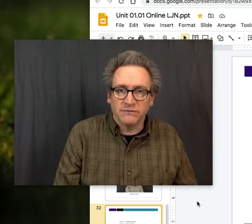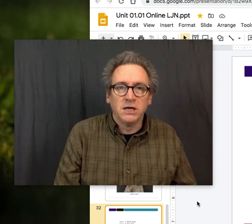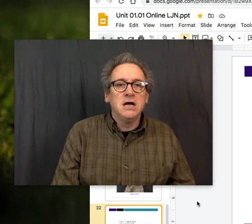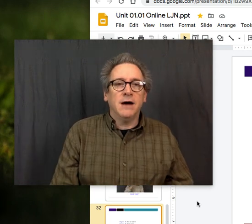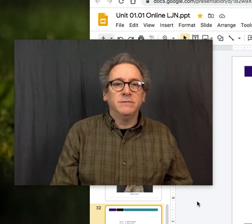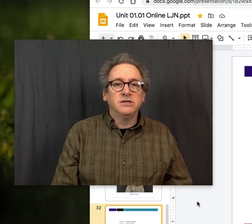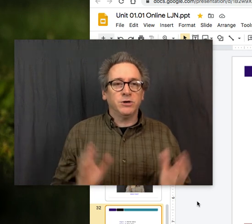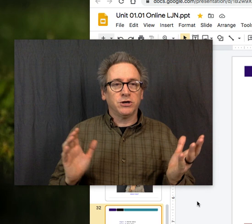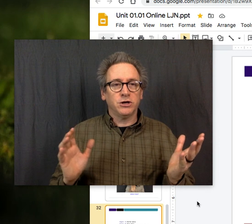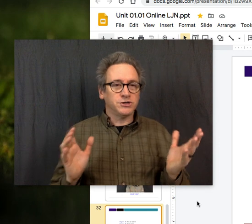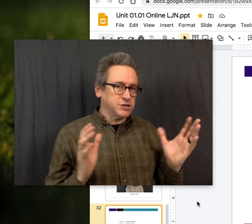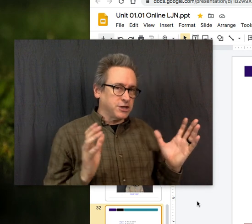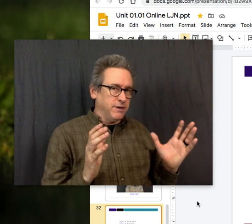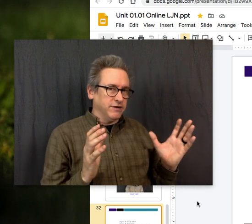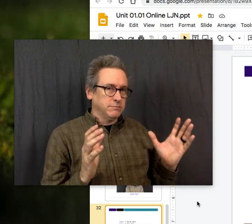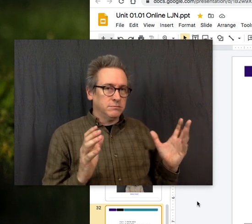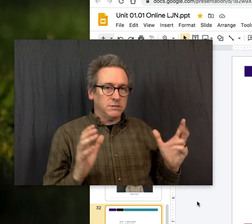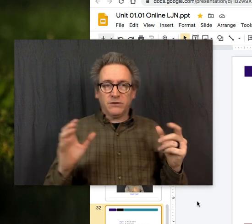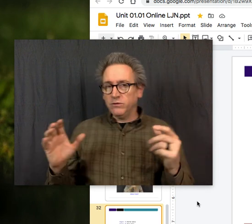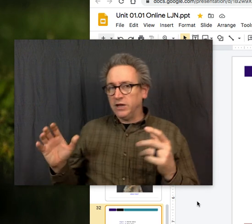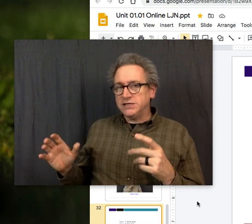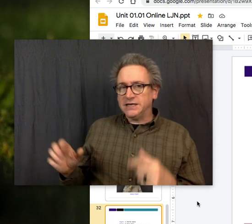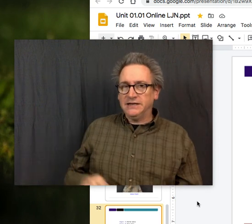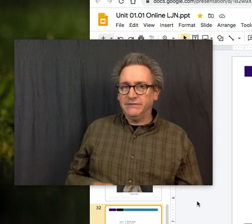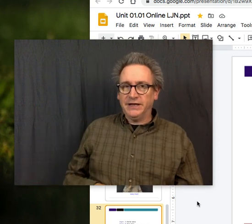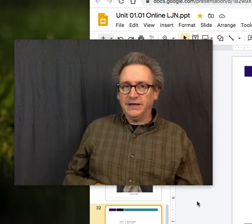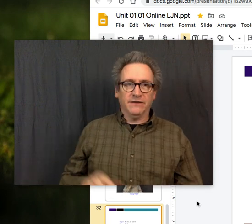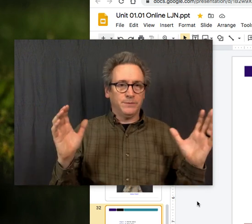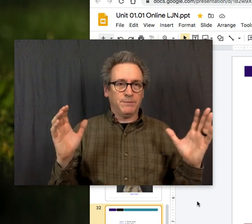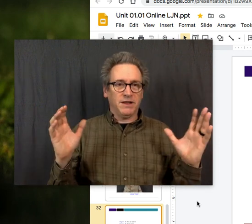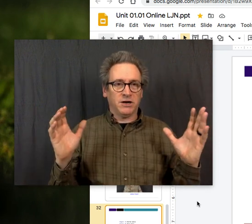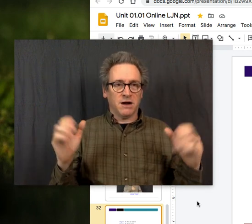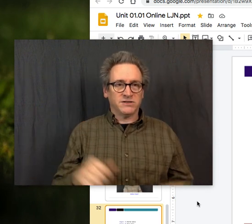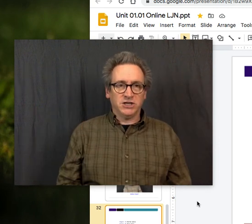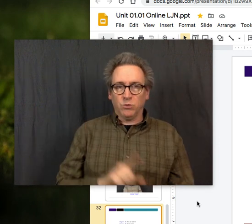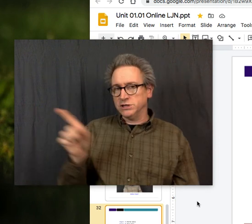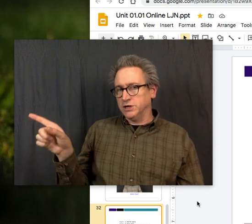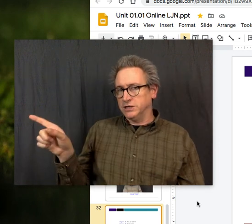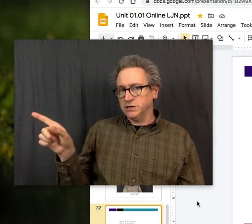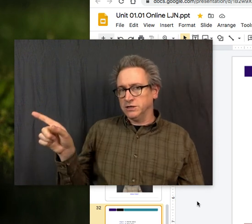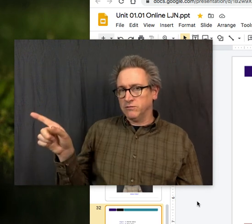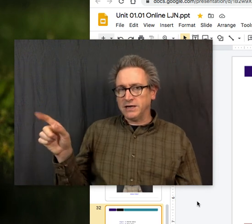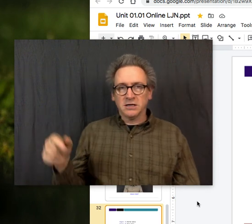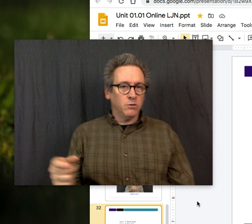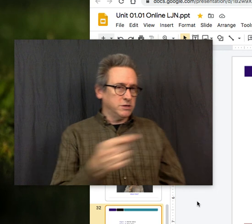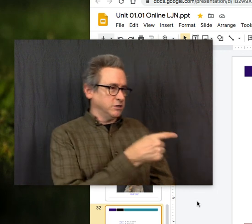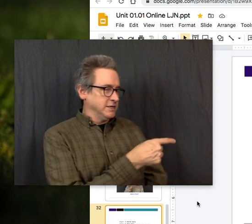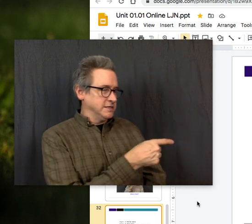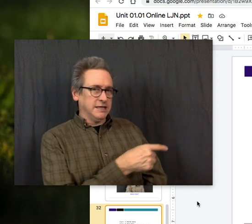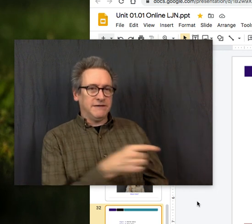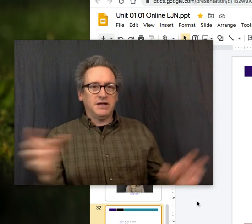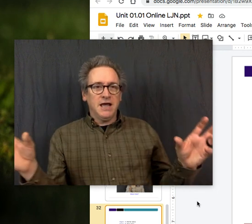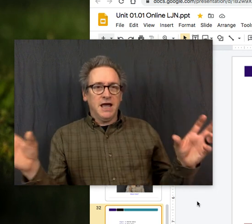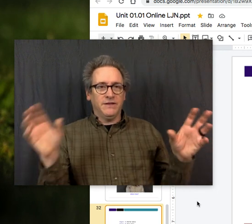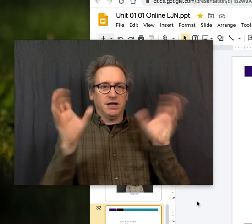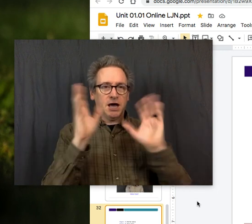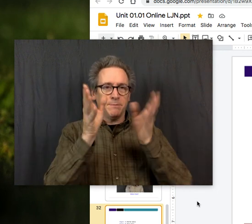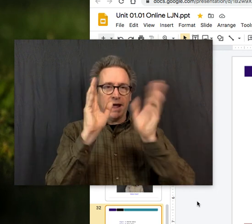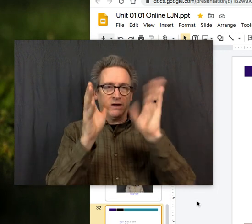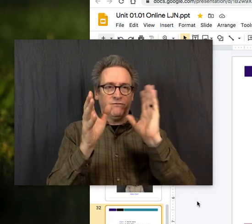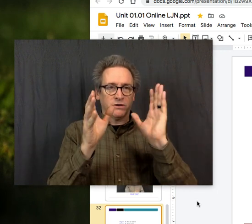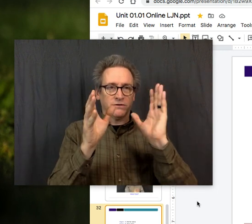yourself. So what you're going to do is you're just going to pivot. Like you see on TV, if there are 2 people having a conversation, one's looking to the right, one's looking to the left, and then